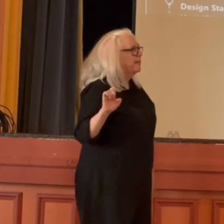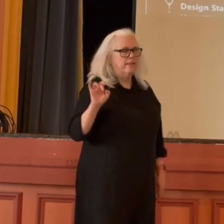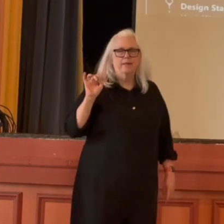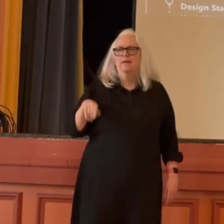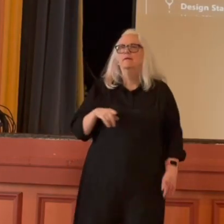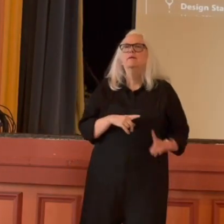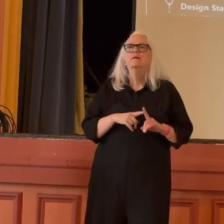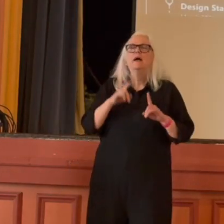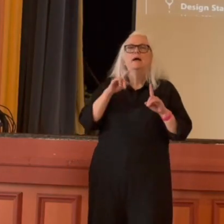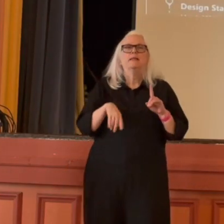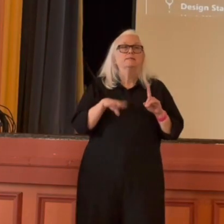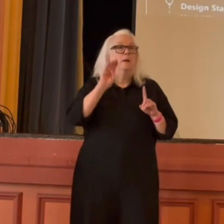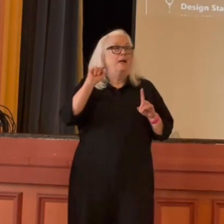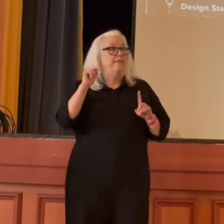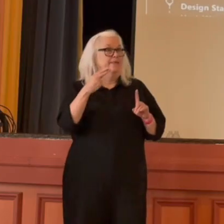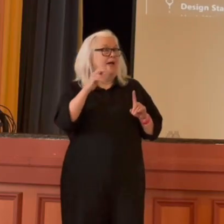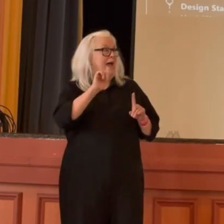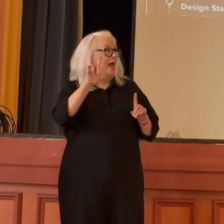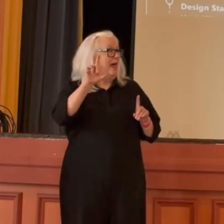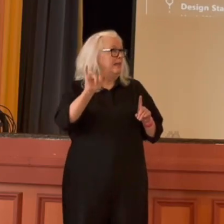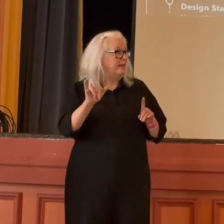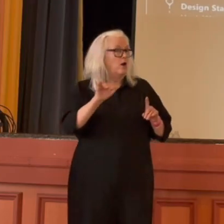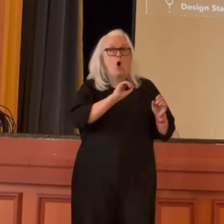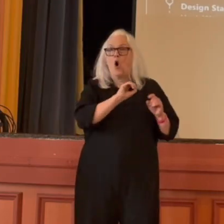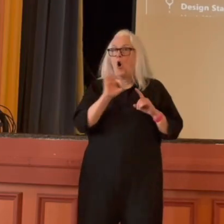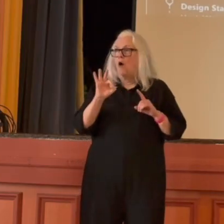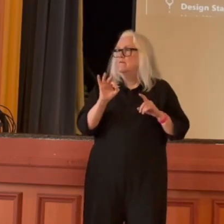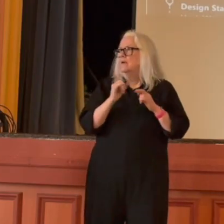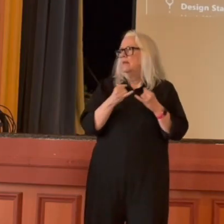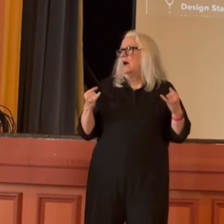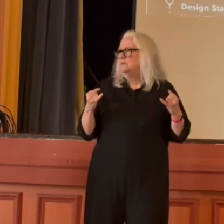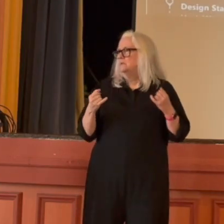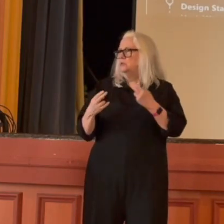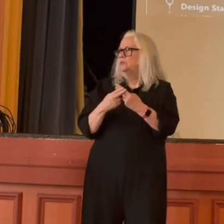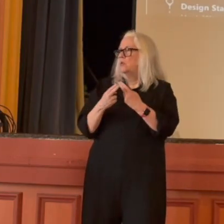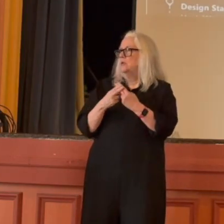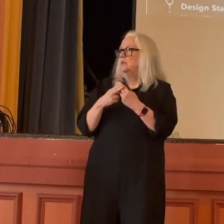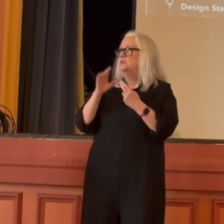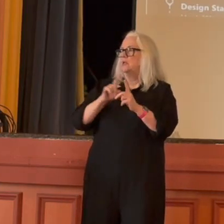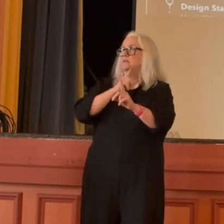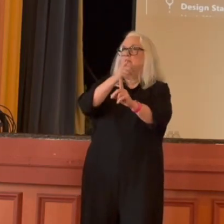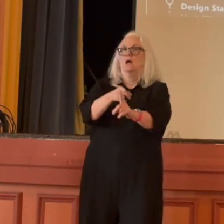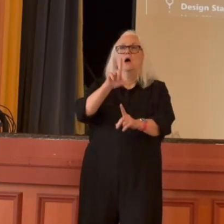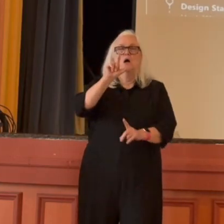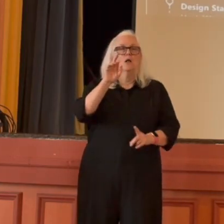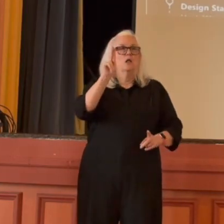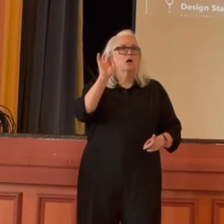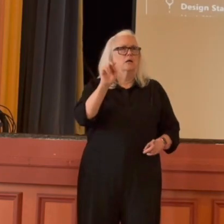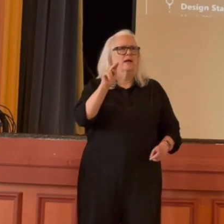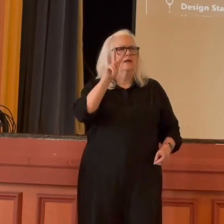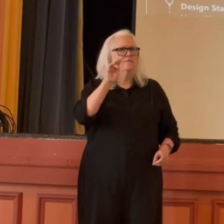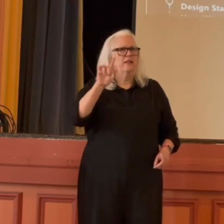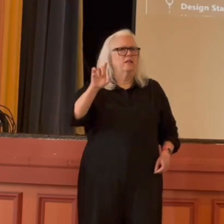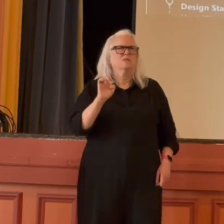This is Bass Alley offline storage. This is over in Larkinville. It's not Larkin and